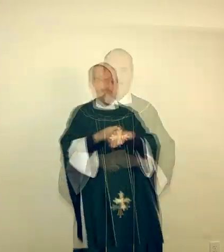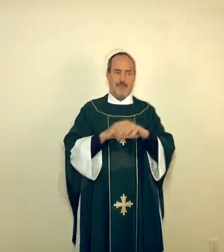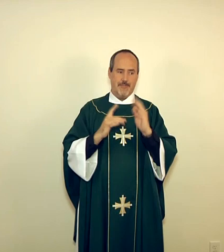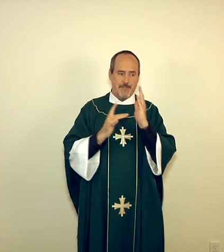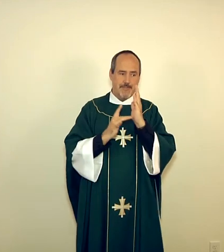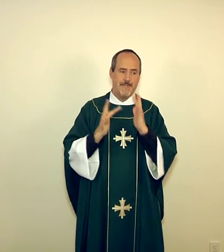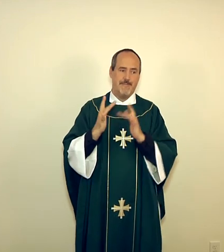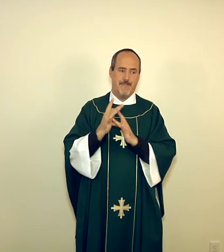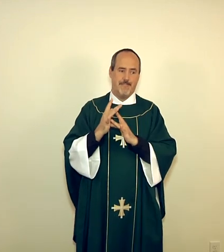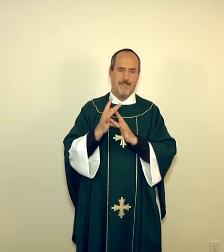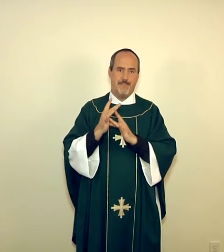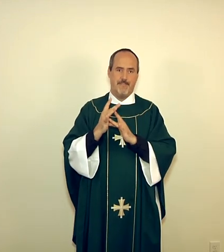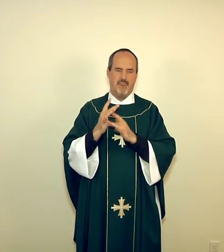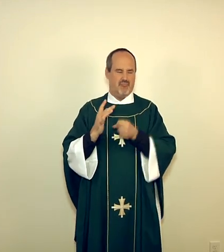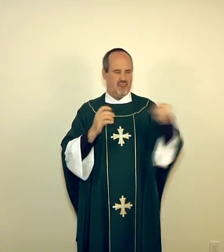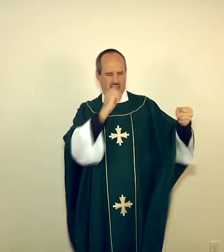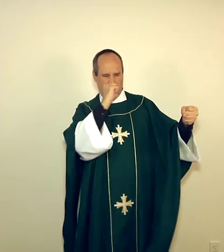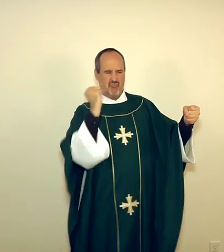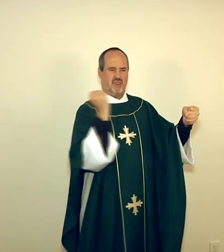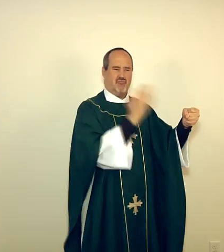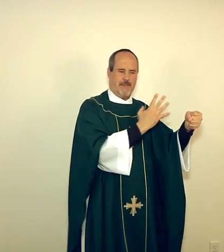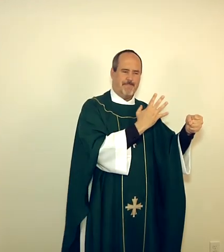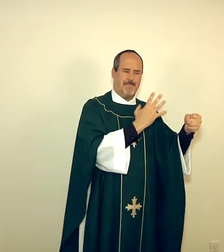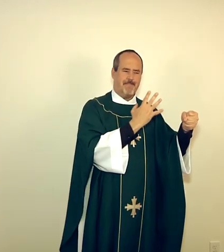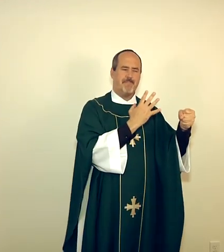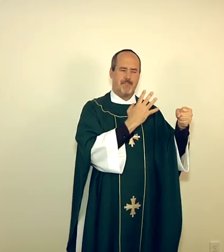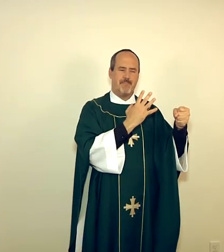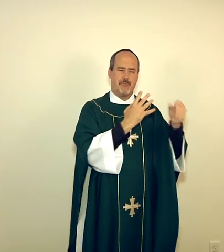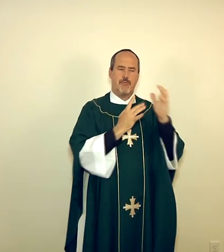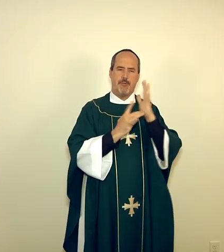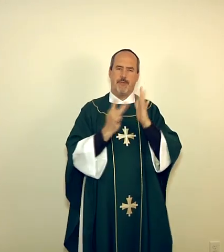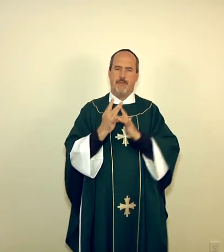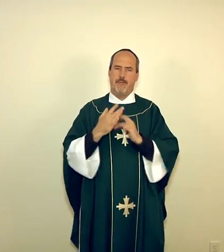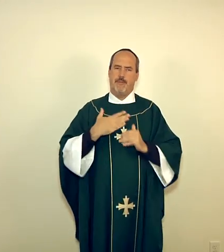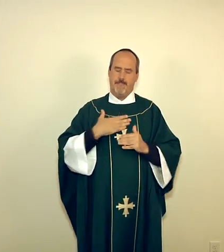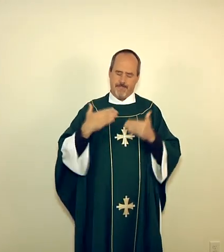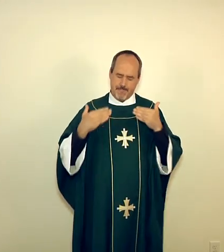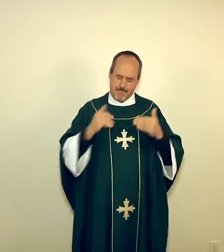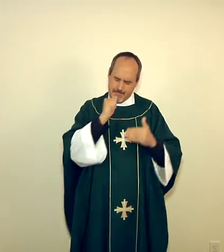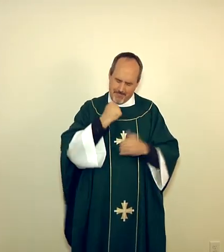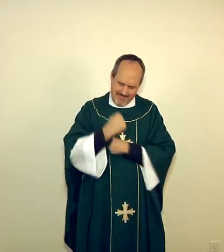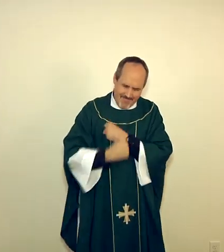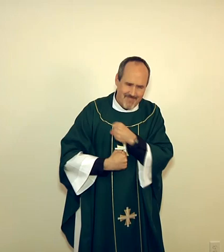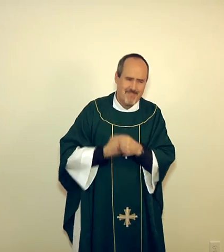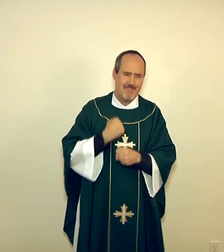At the time he was betrayed, and entered willingly into his passion,